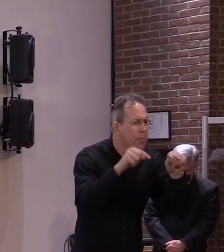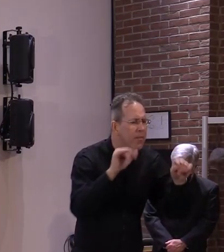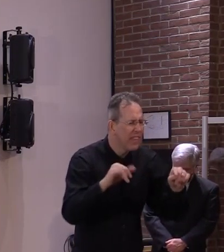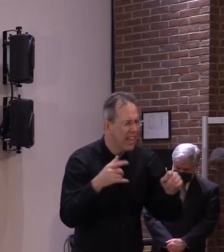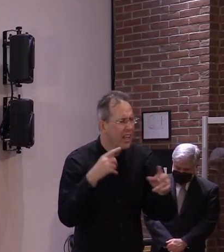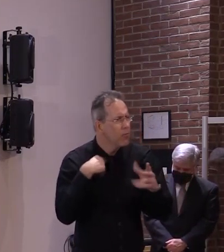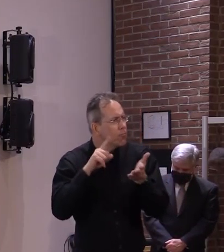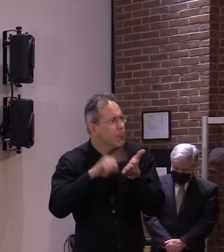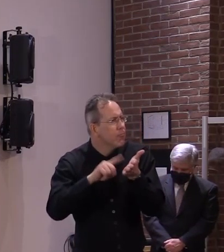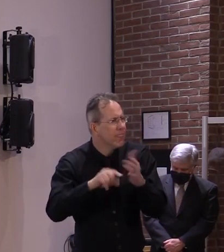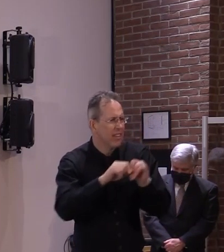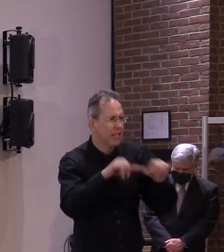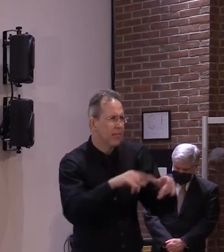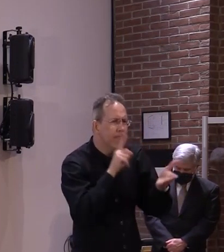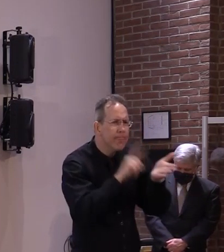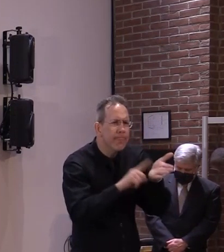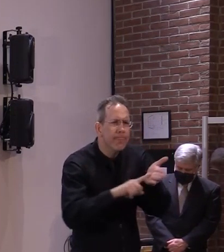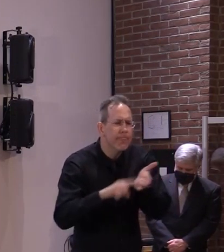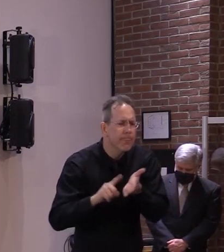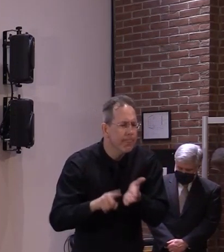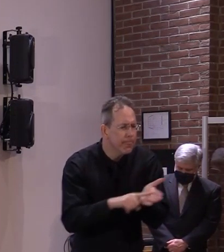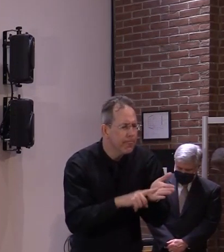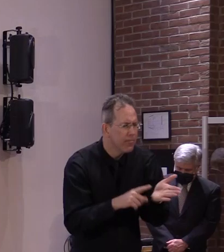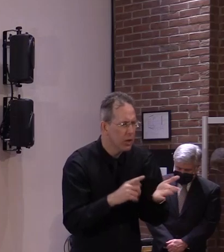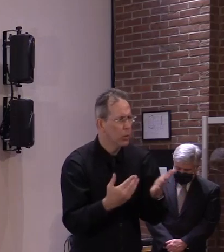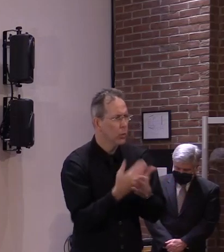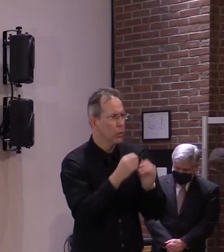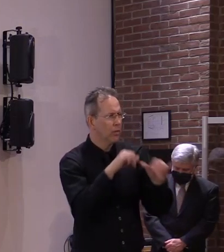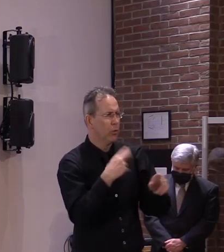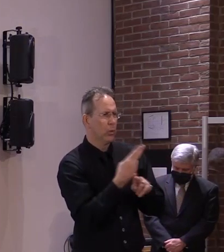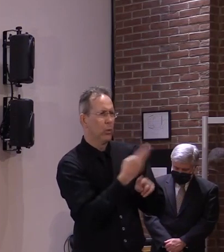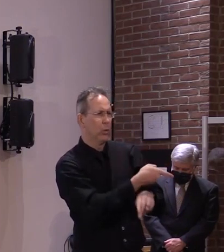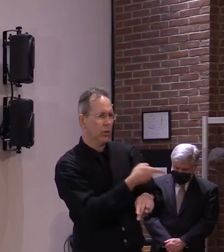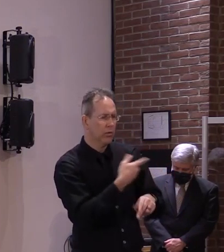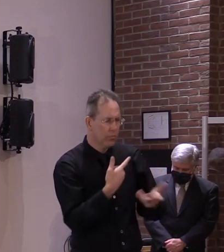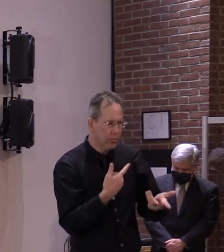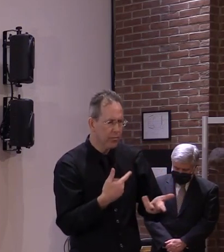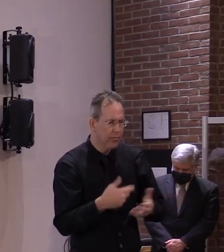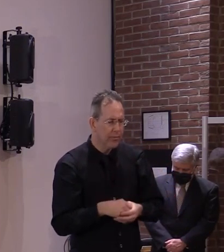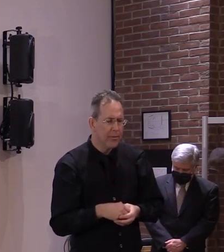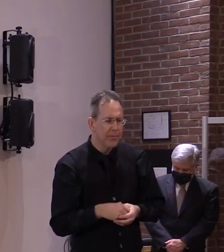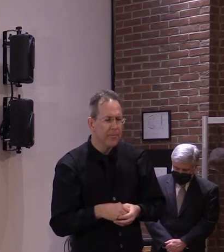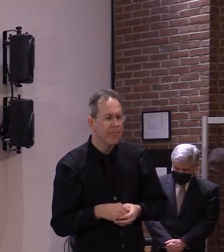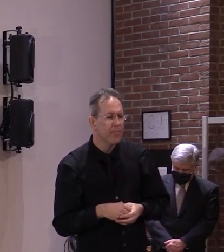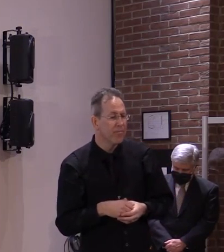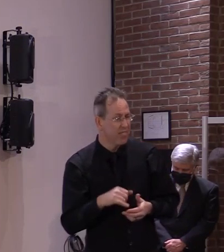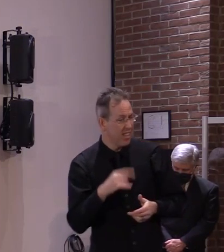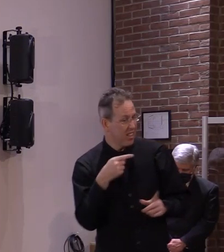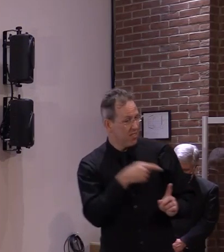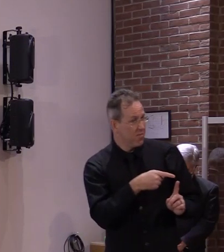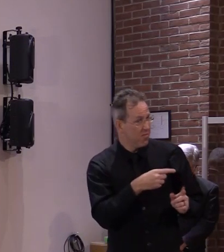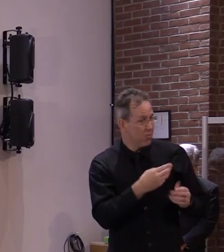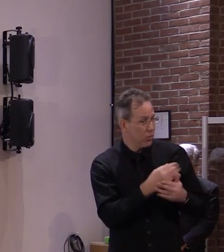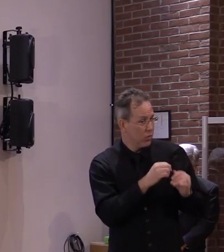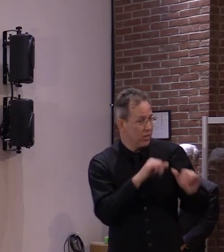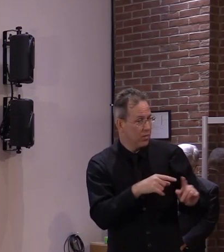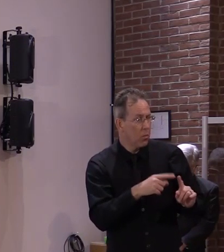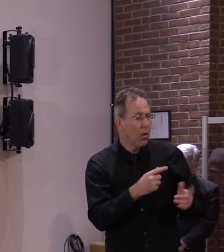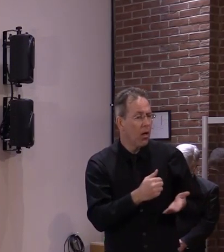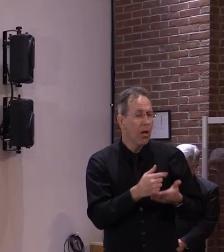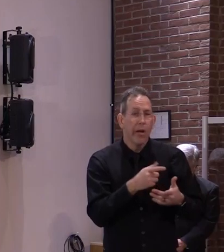mistake in understanding that the weights don't necessarily translate into more money for schools. They definitely translate into an